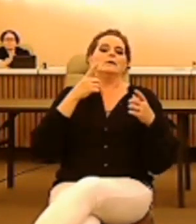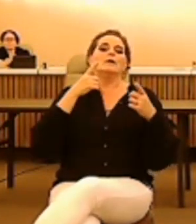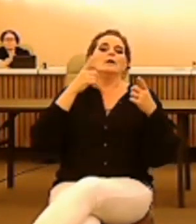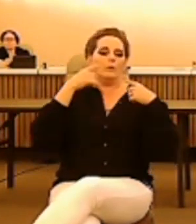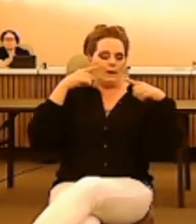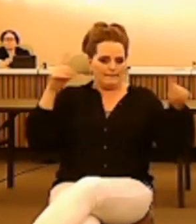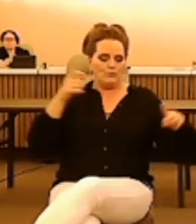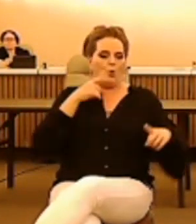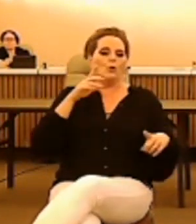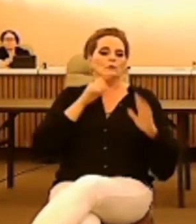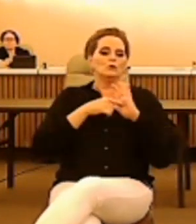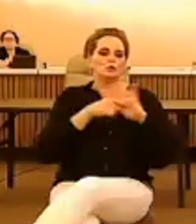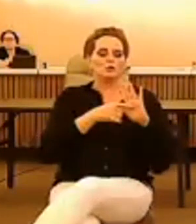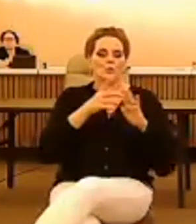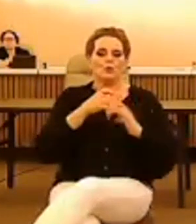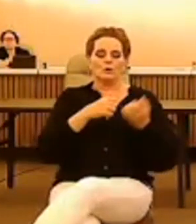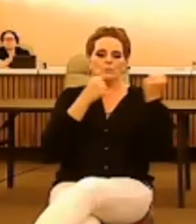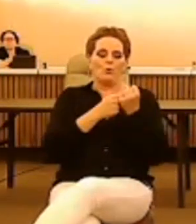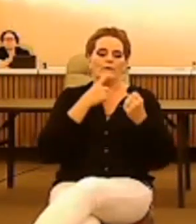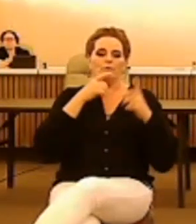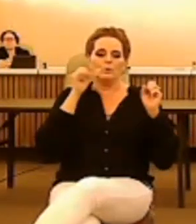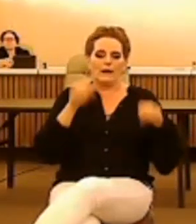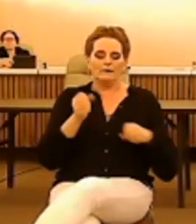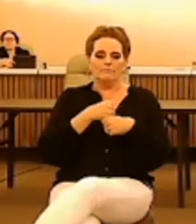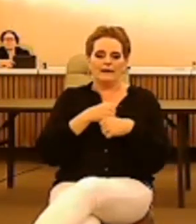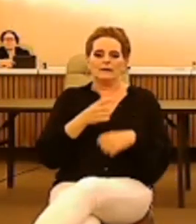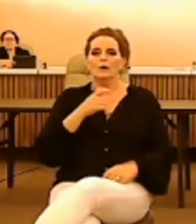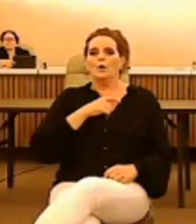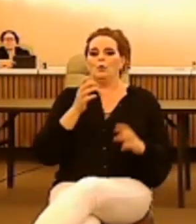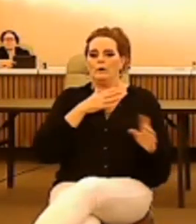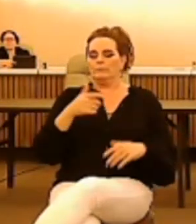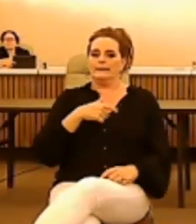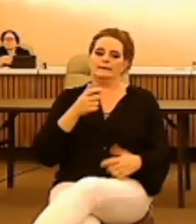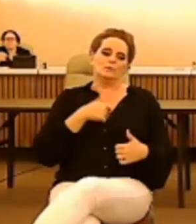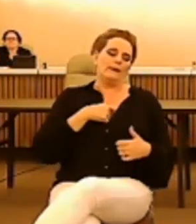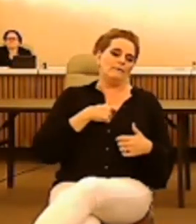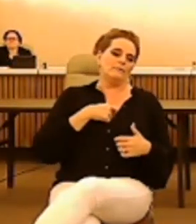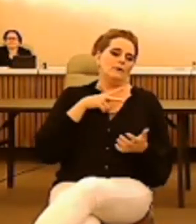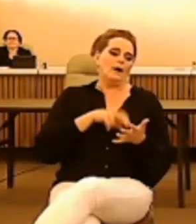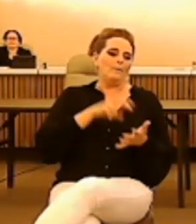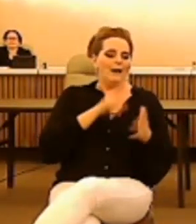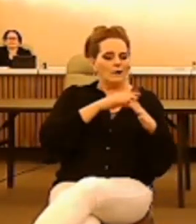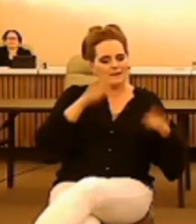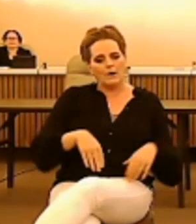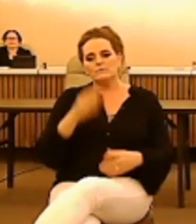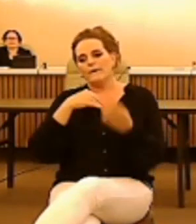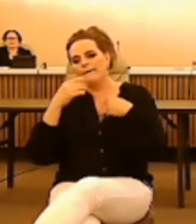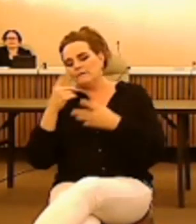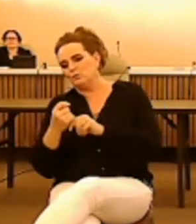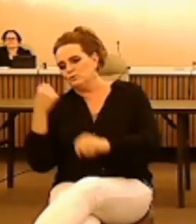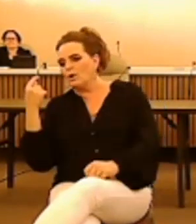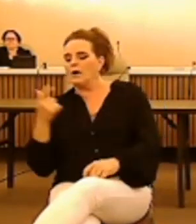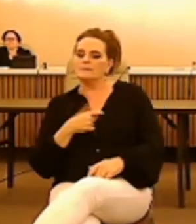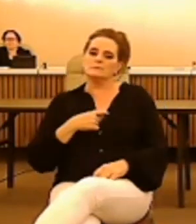support. If you're able to make it, be great. We're planning on having a bounce house and food trucks and lawn games and make it a